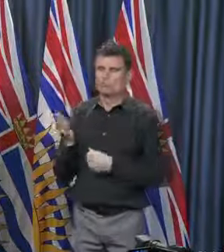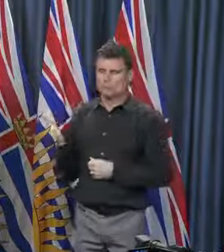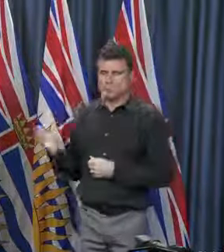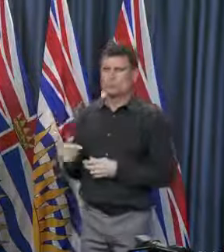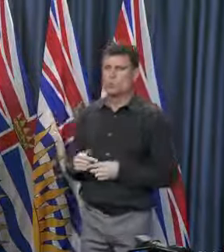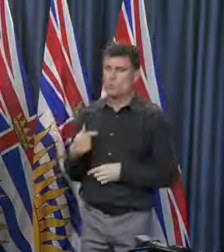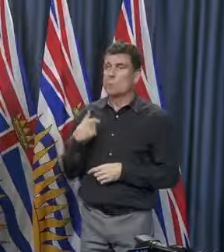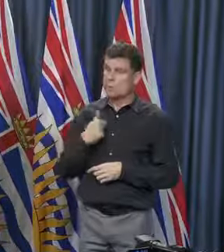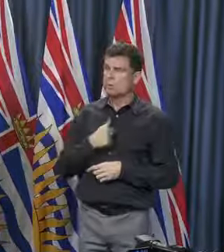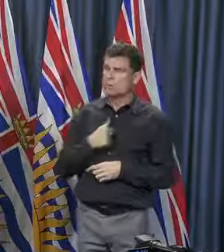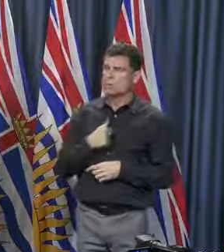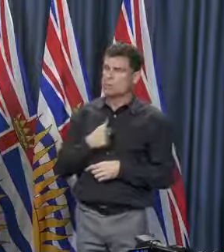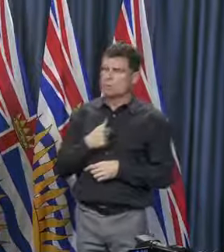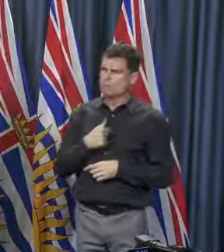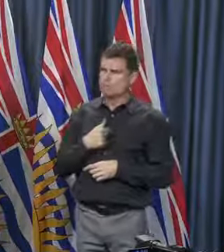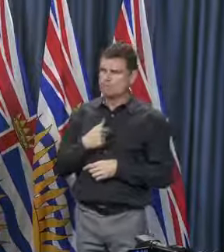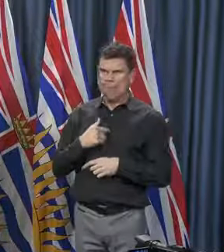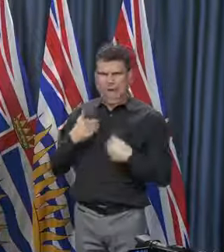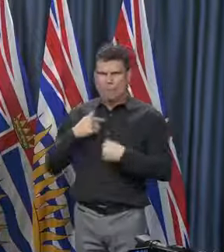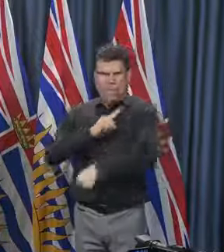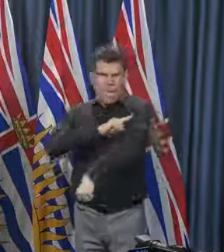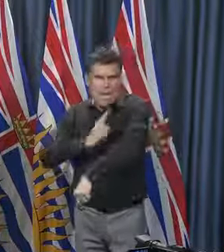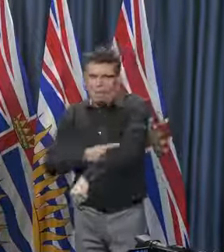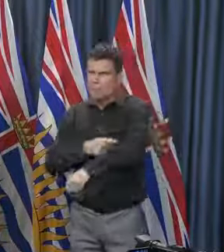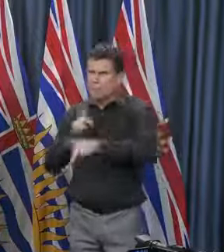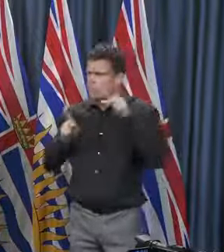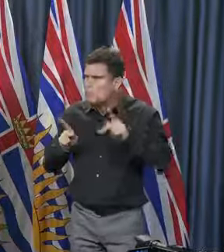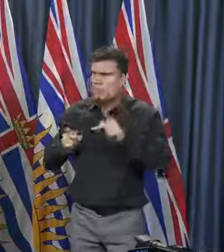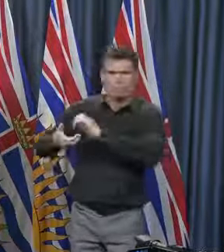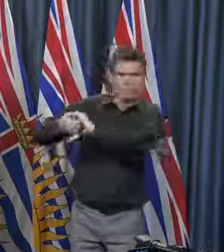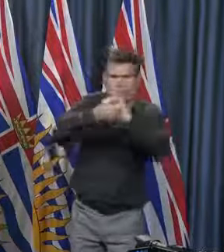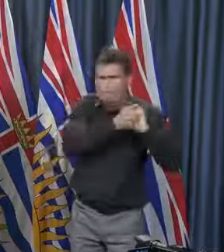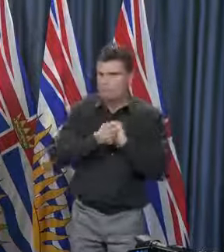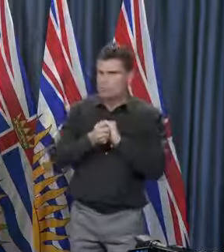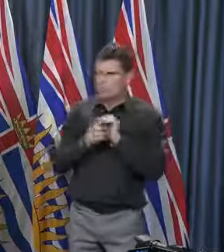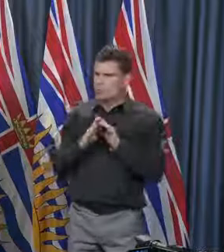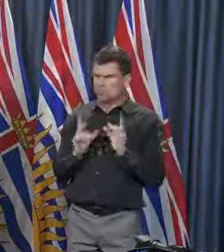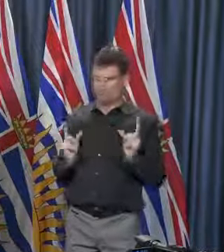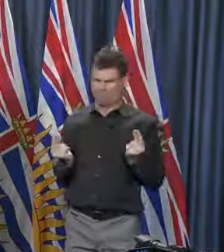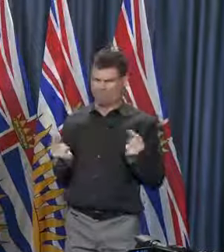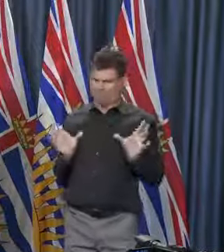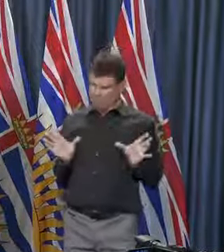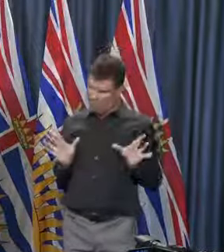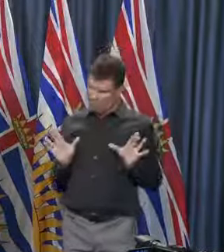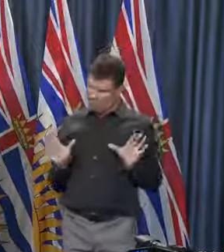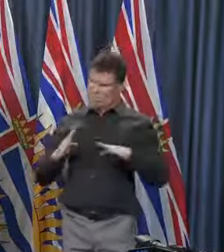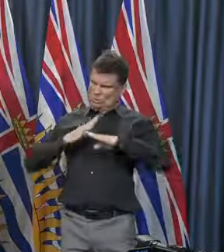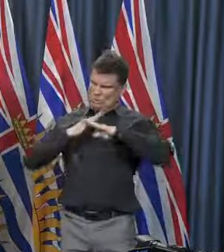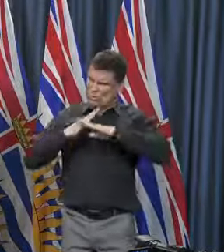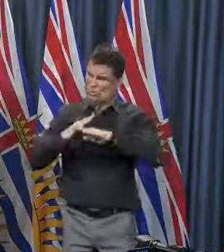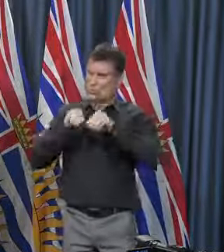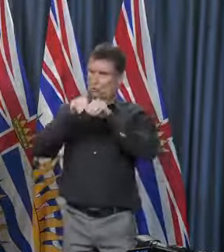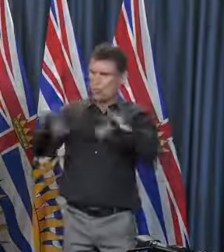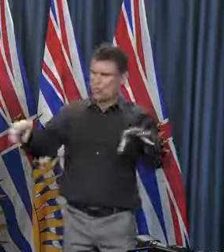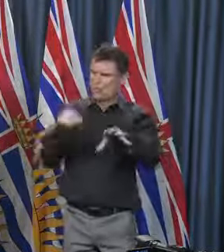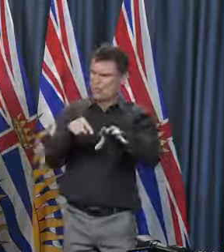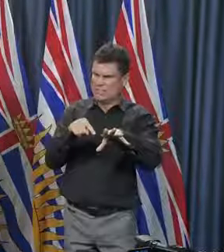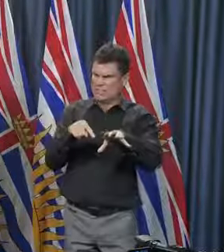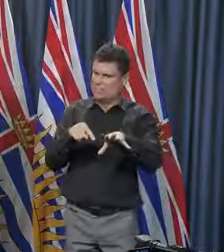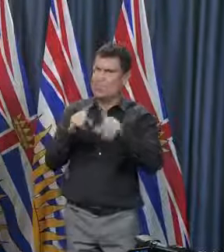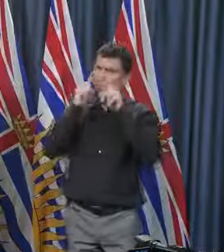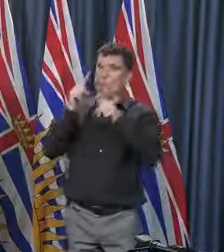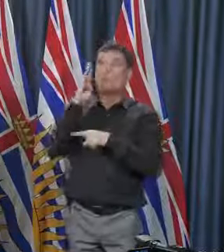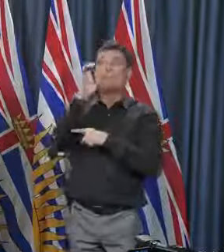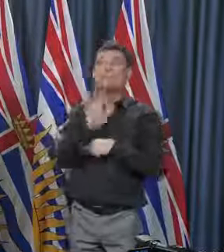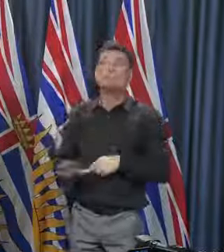own agency to achieve that goal. We're asking all British Columbians to be part of this. We've said it many times. We need to